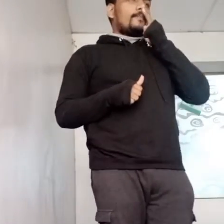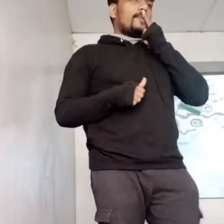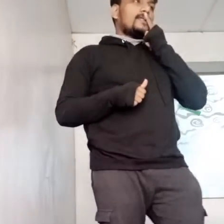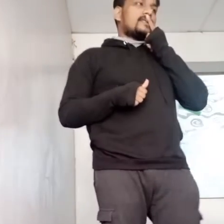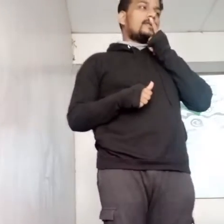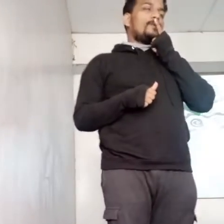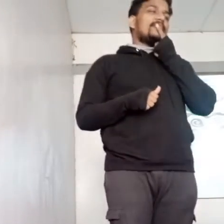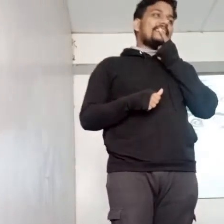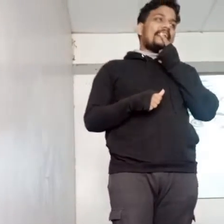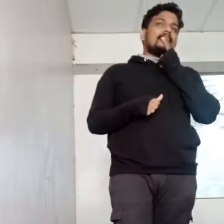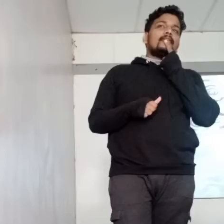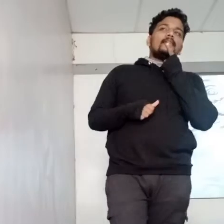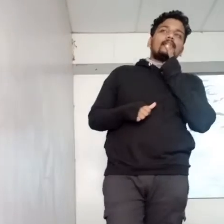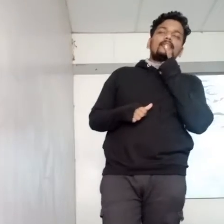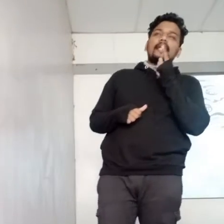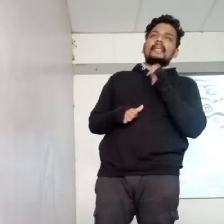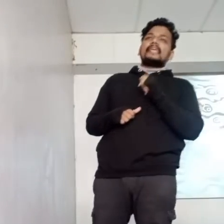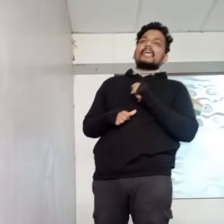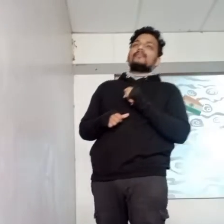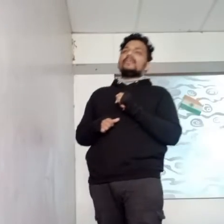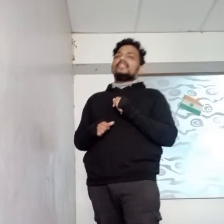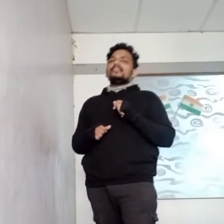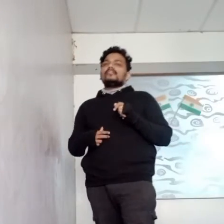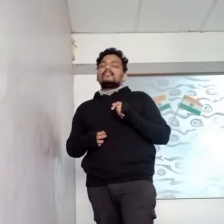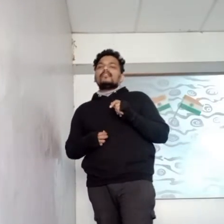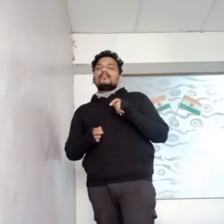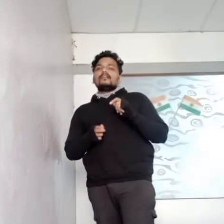first loop is that thread can be